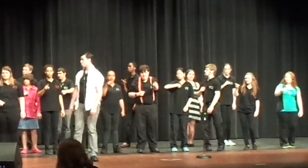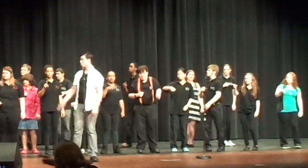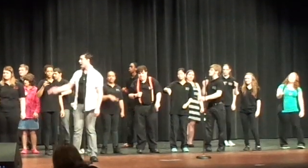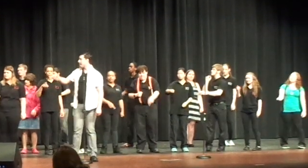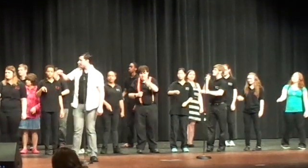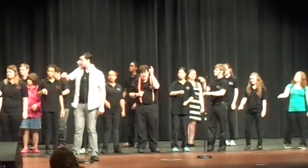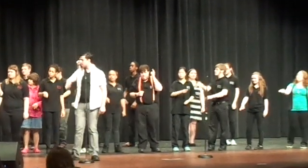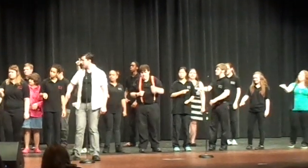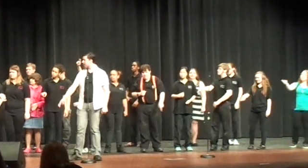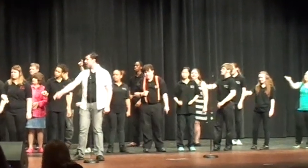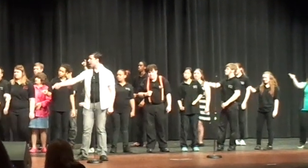Raise me